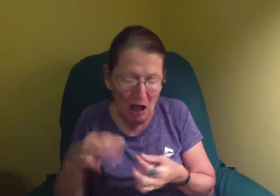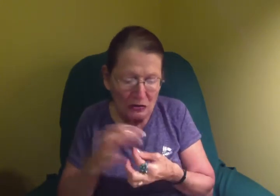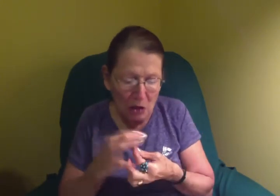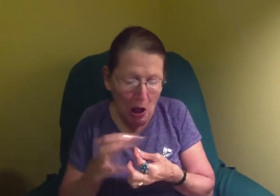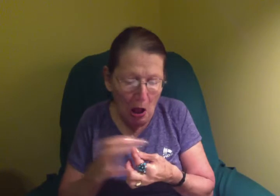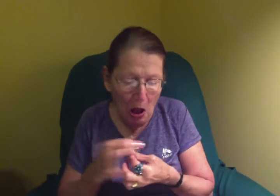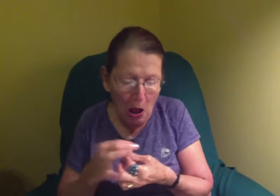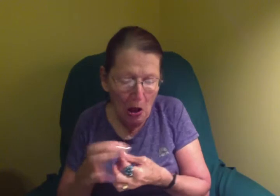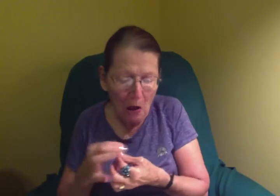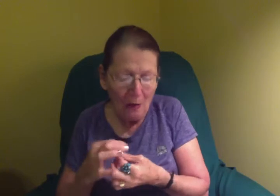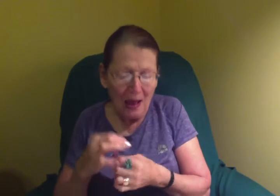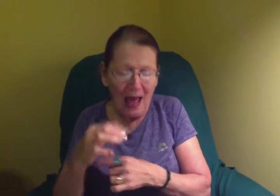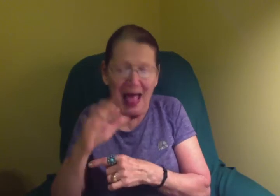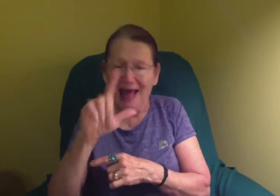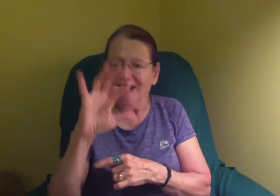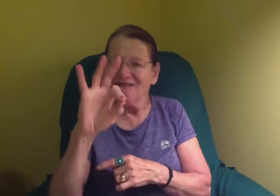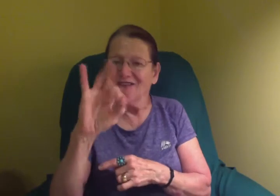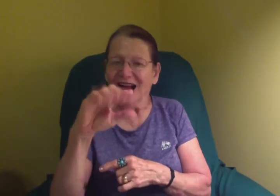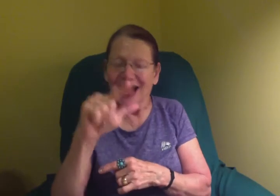I have